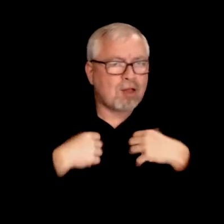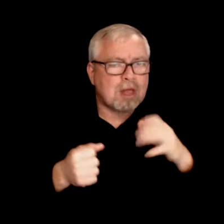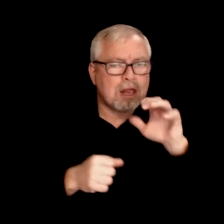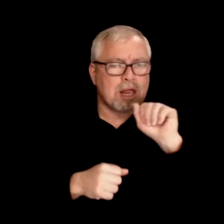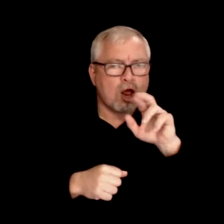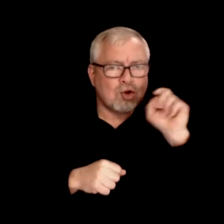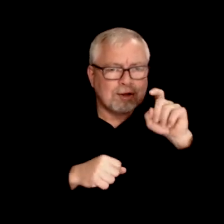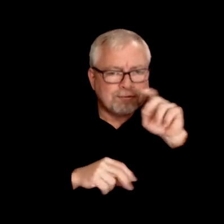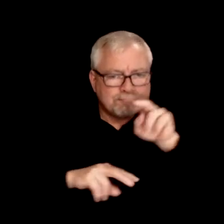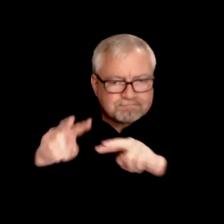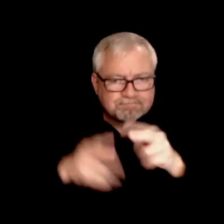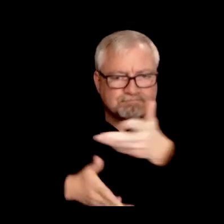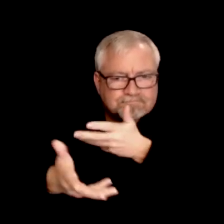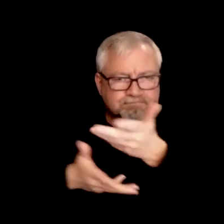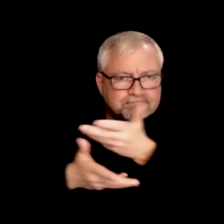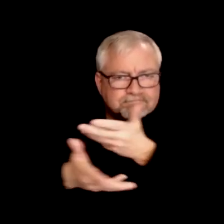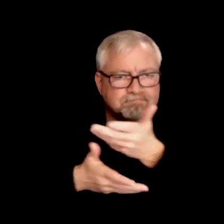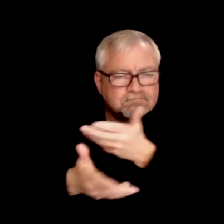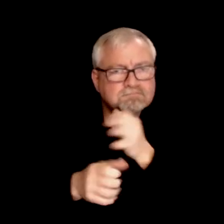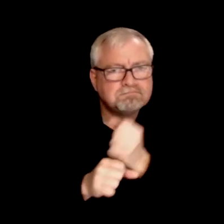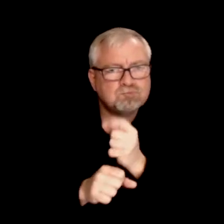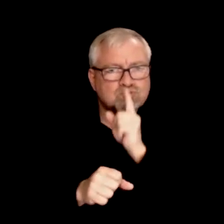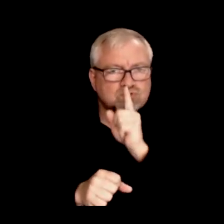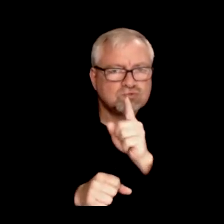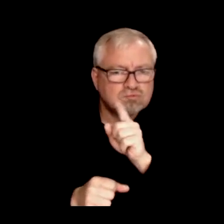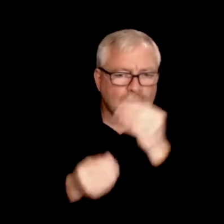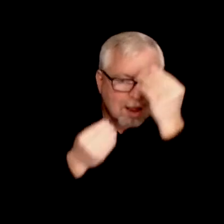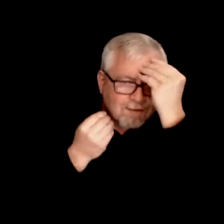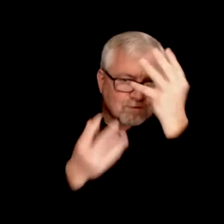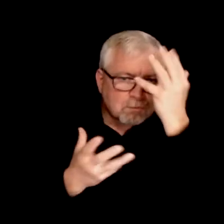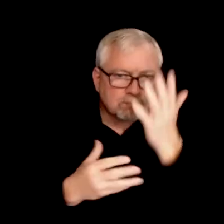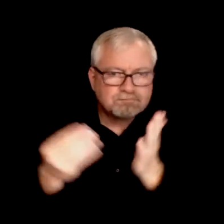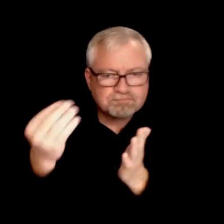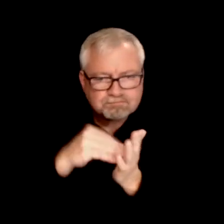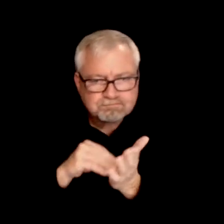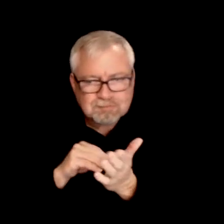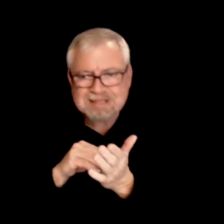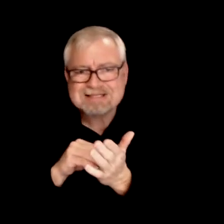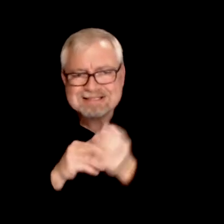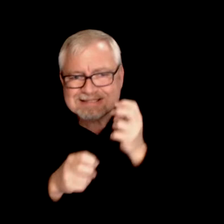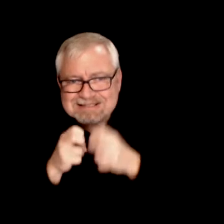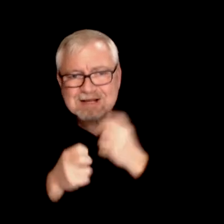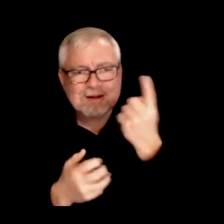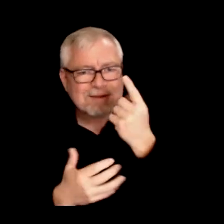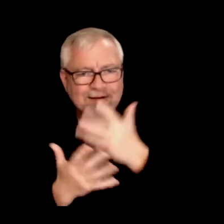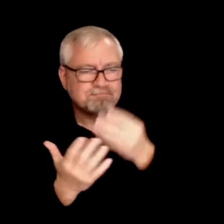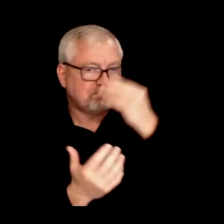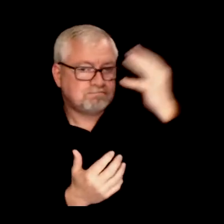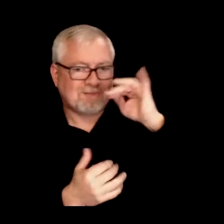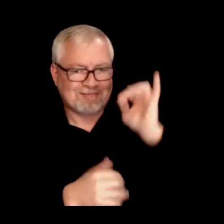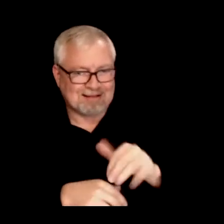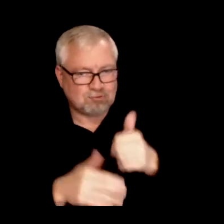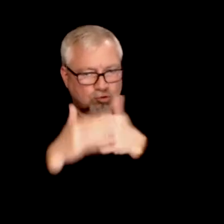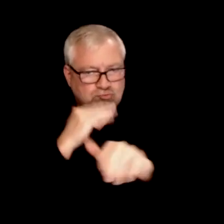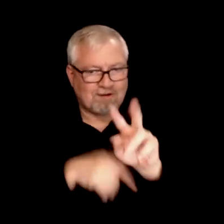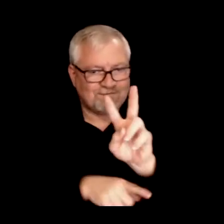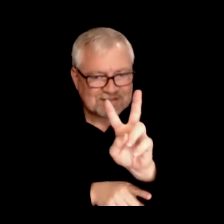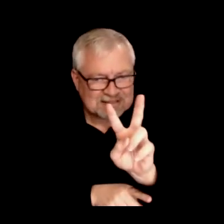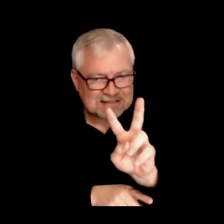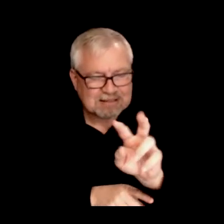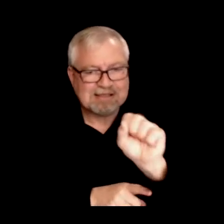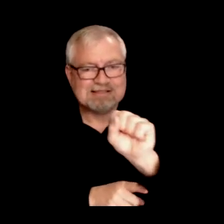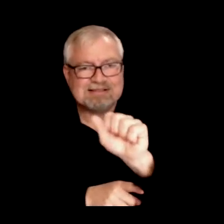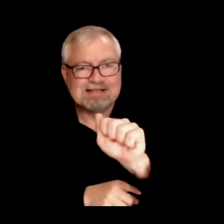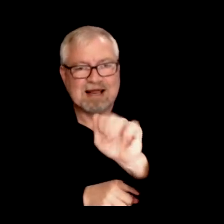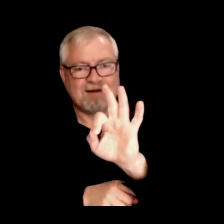now, should be given information about vSafe. So if you're getting vaccinated, expect to learn about it.